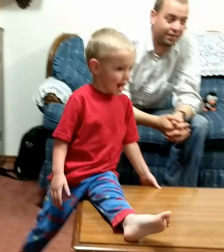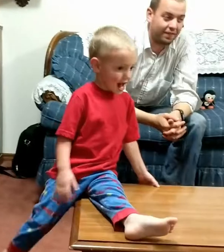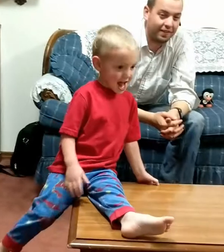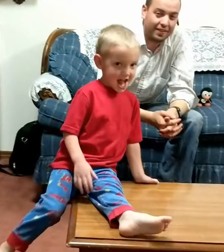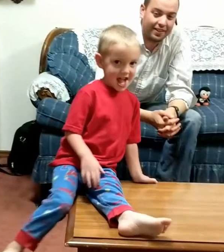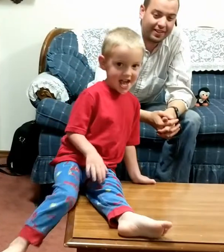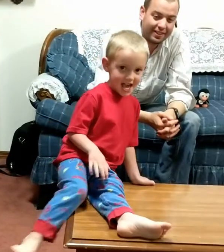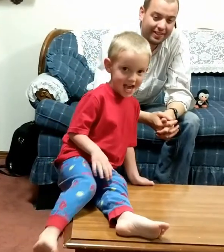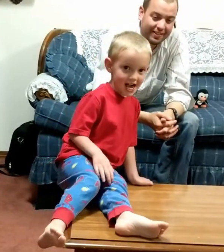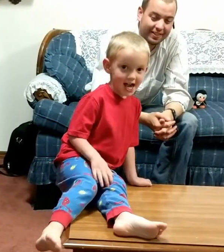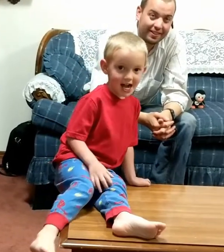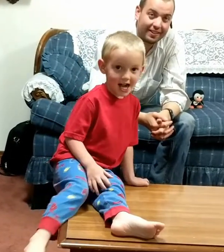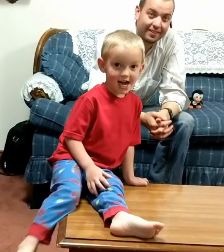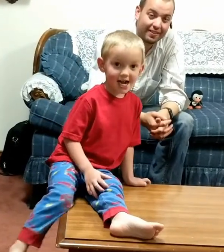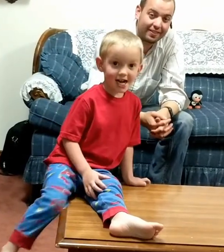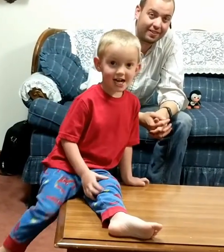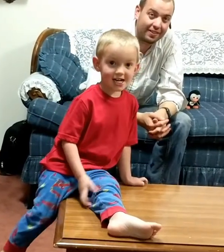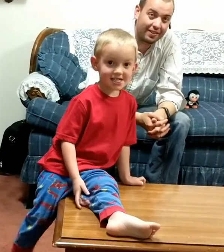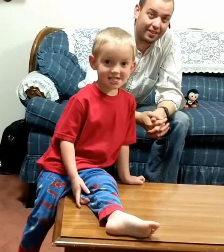How do you say water?